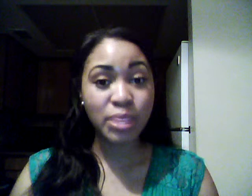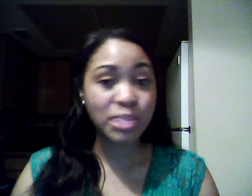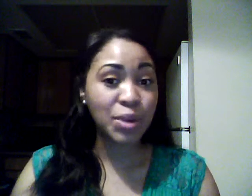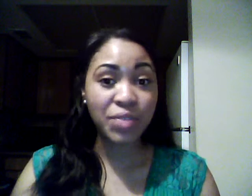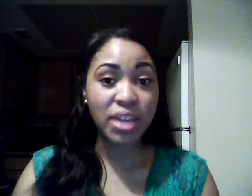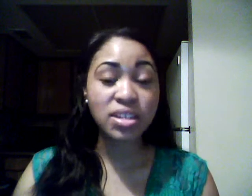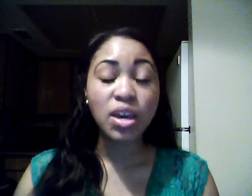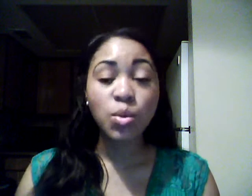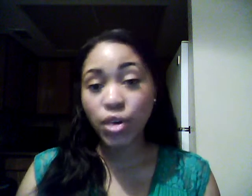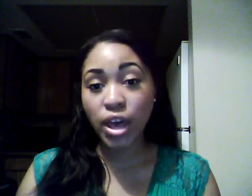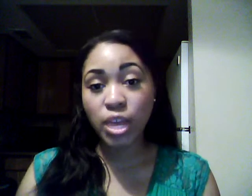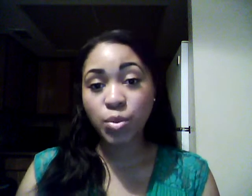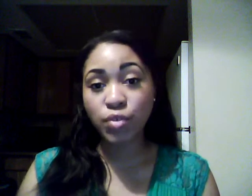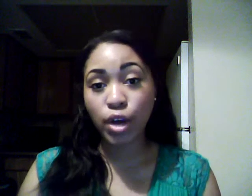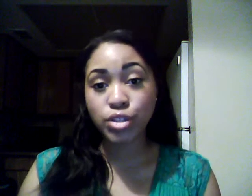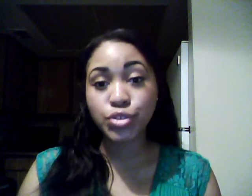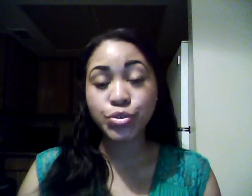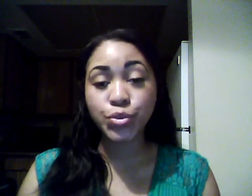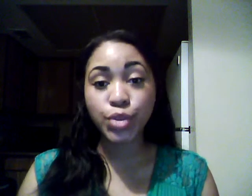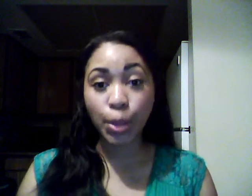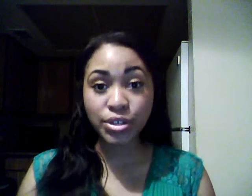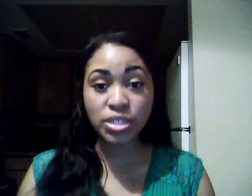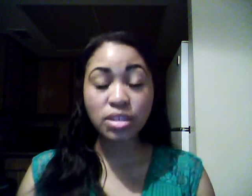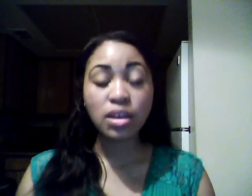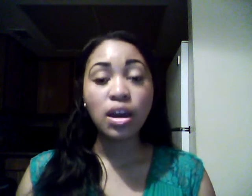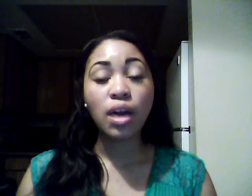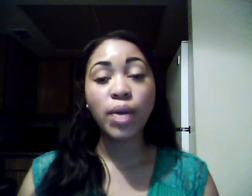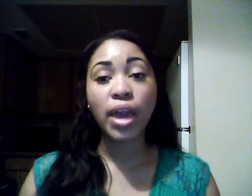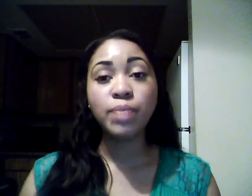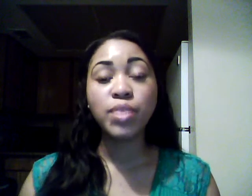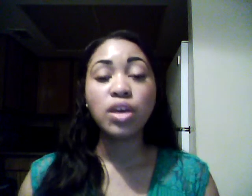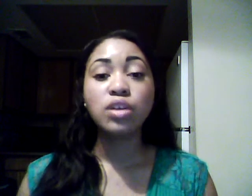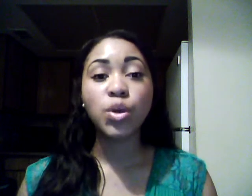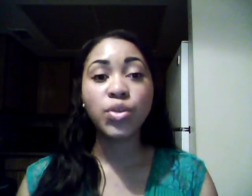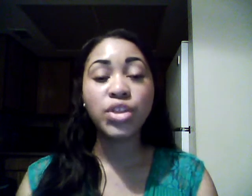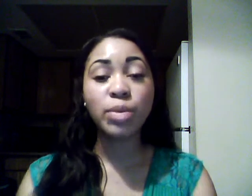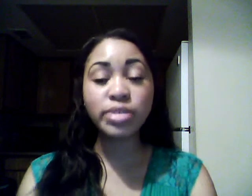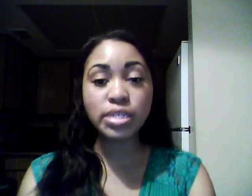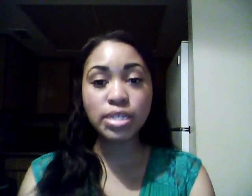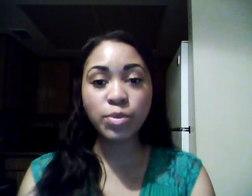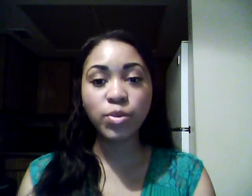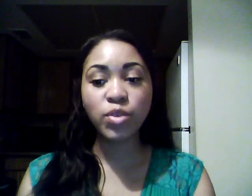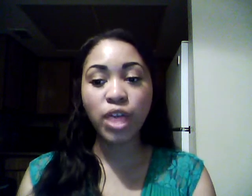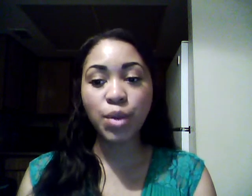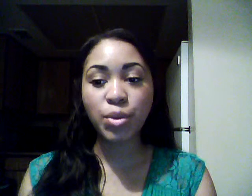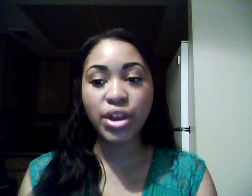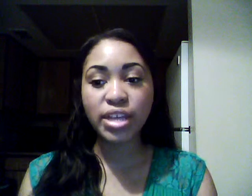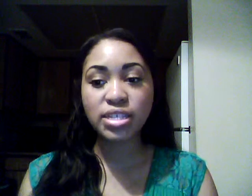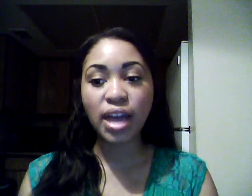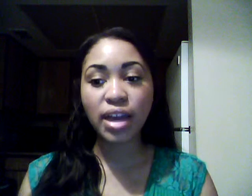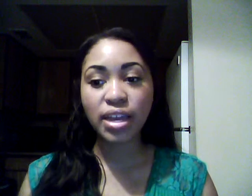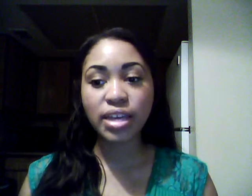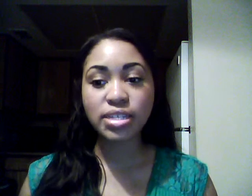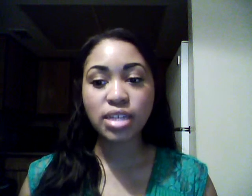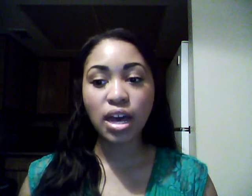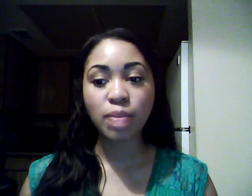makes perfect. We'll go ahead and move on to the numbers. Okay? So with the number system, what you've got to remember is that it's a